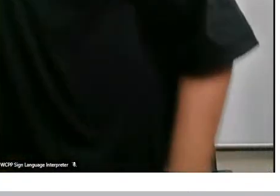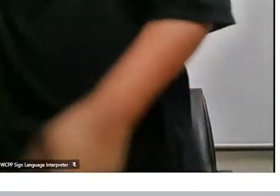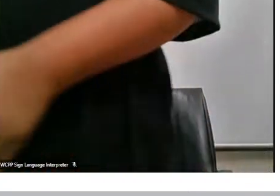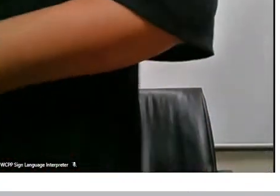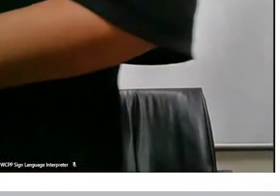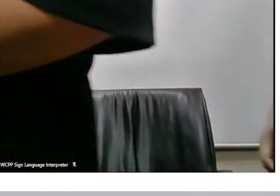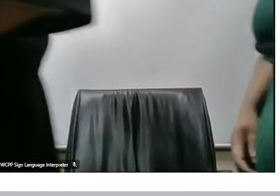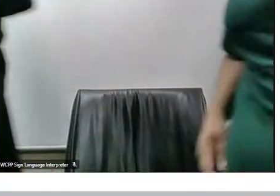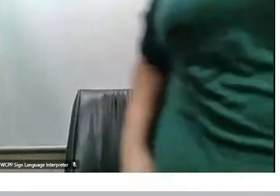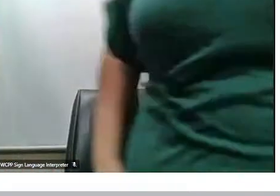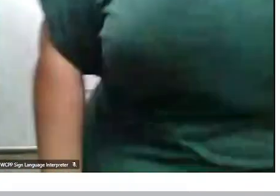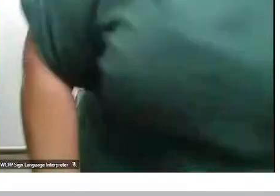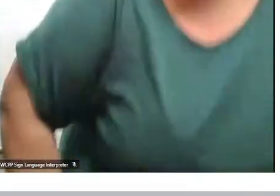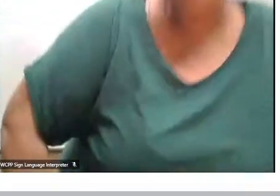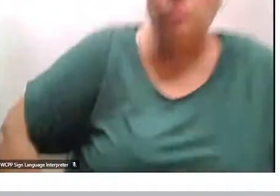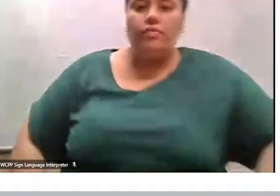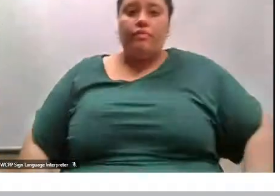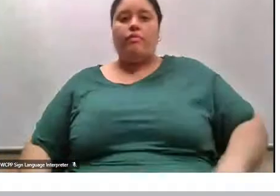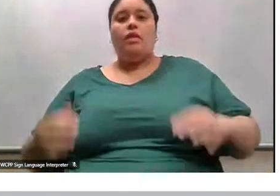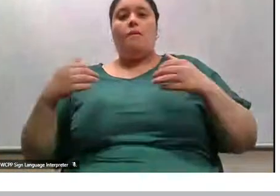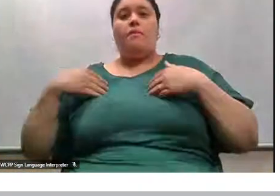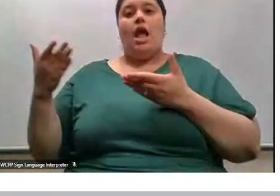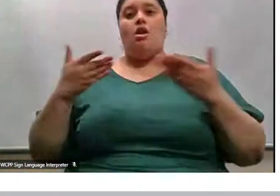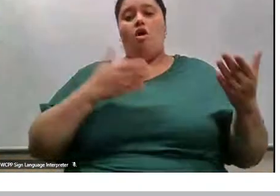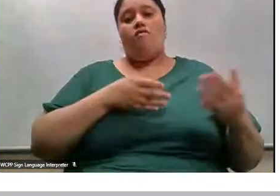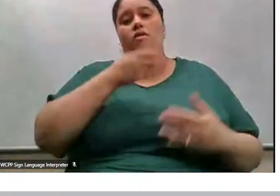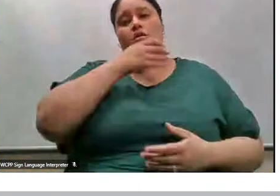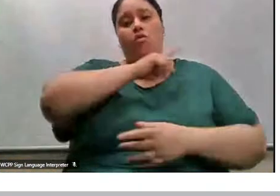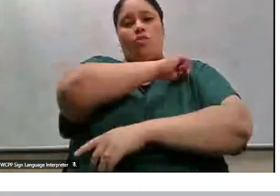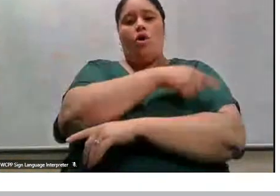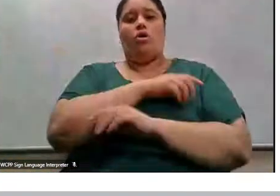Liquor Authority to answer the rest of the questions.